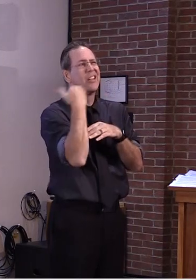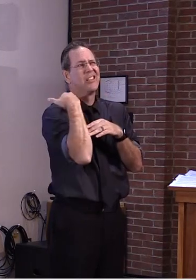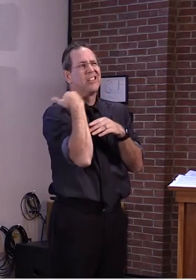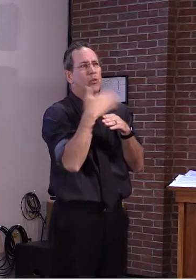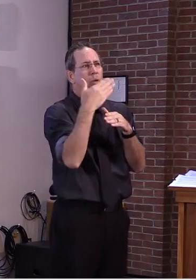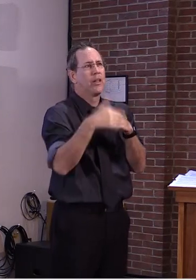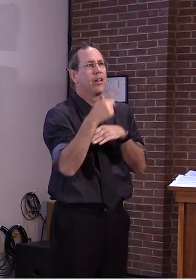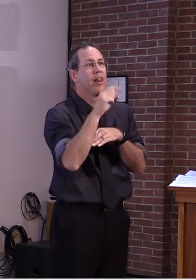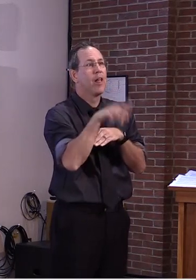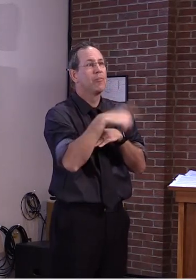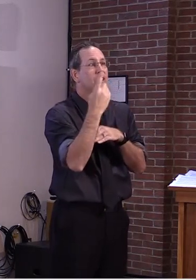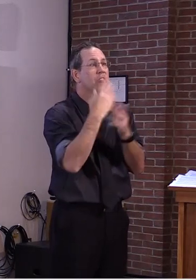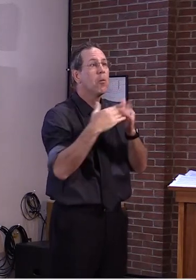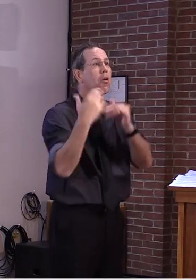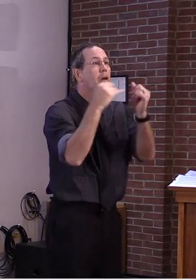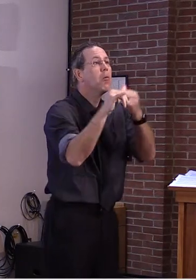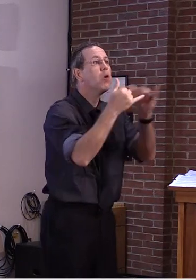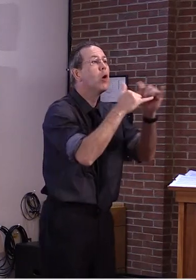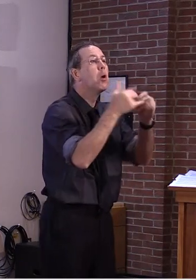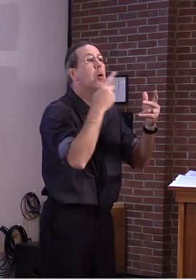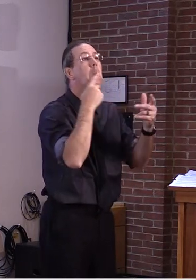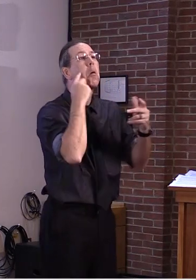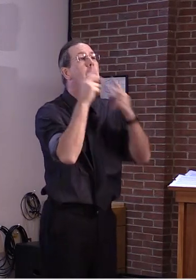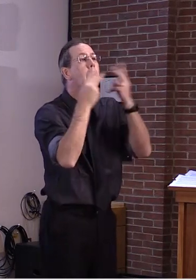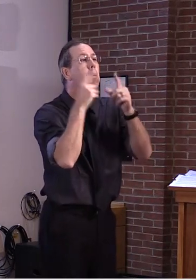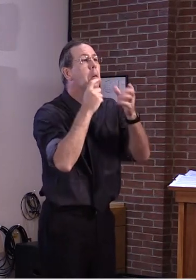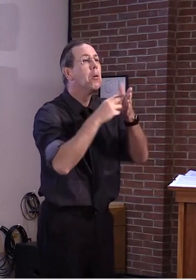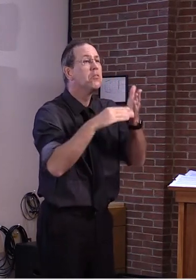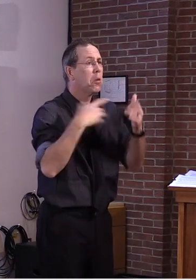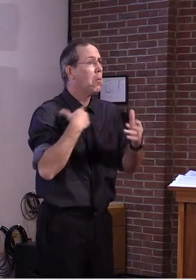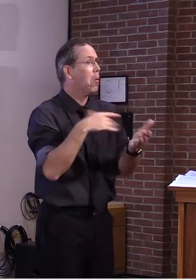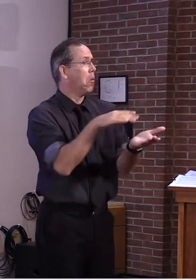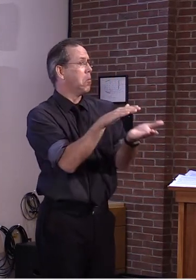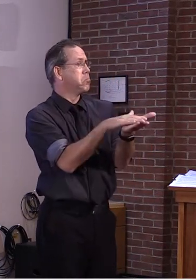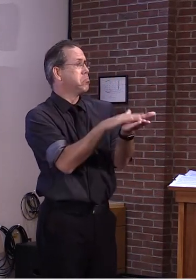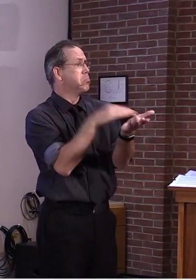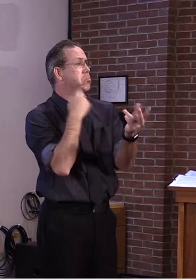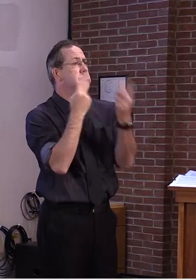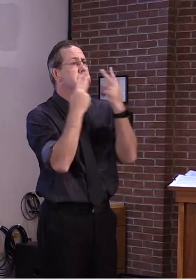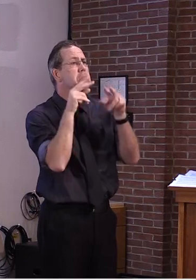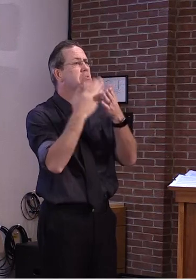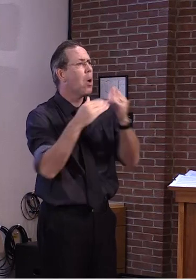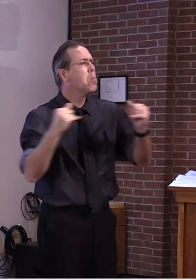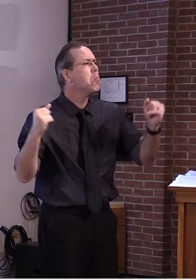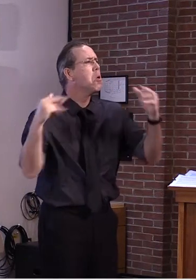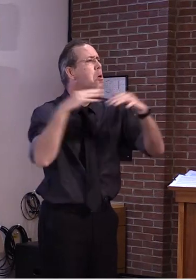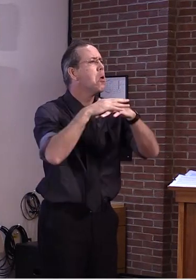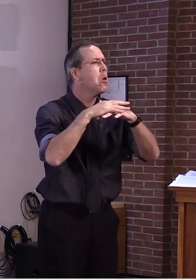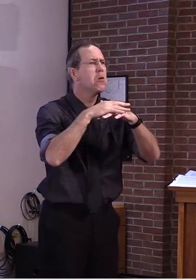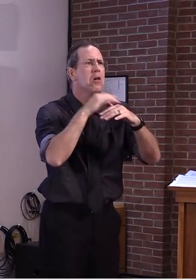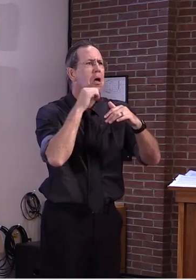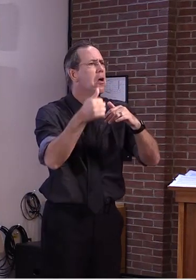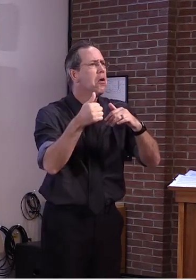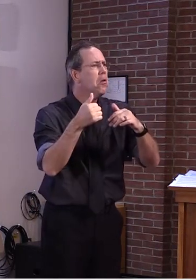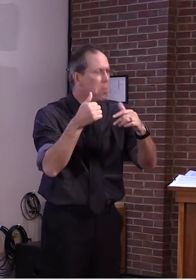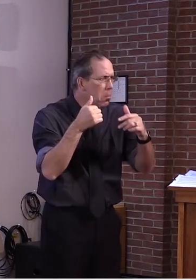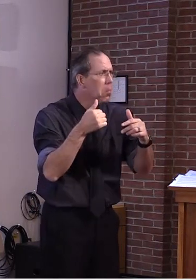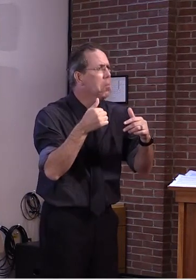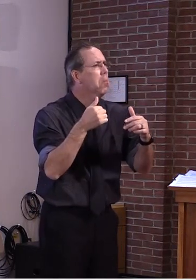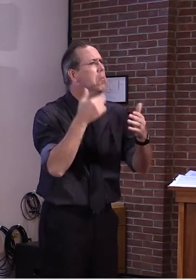observed in the behavior of fellow Vermonters. The Burlington protests, which have gone